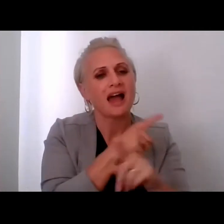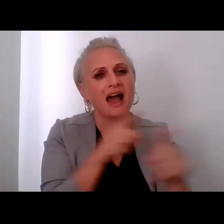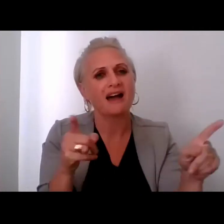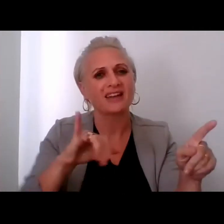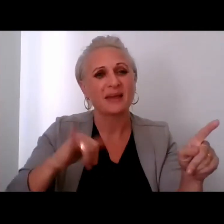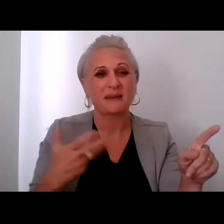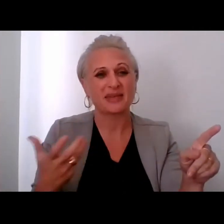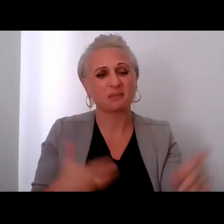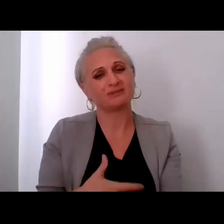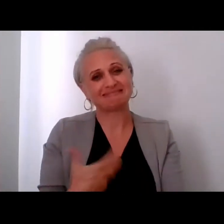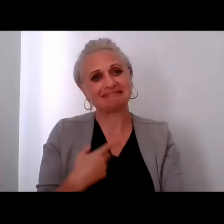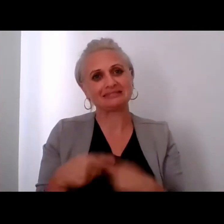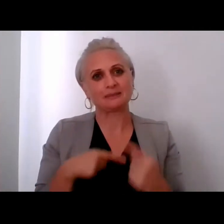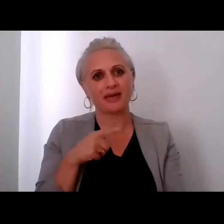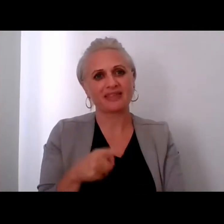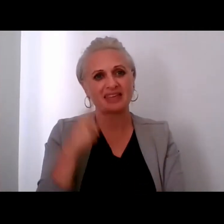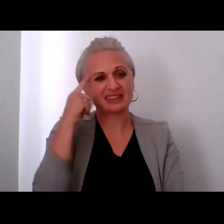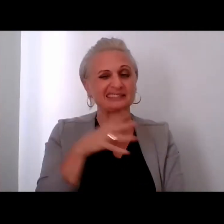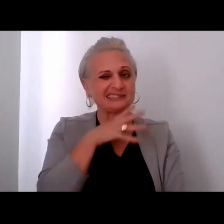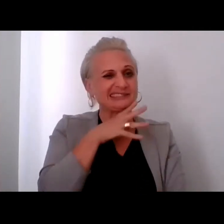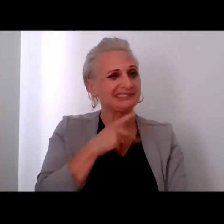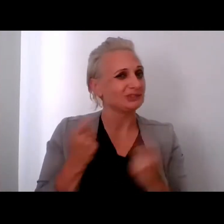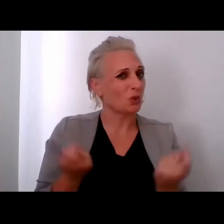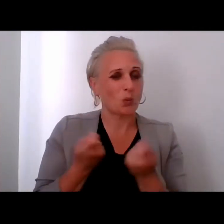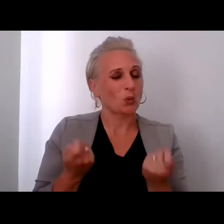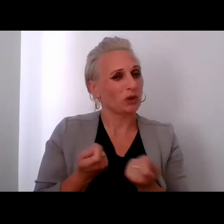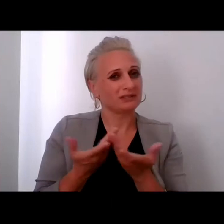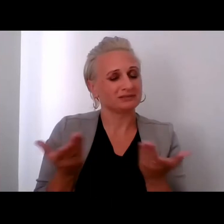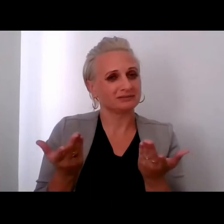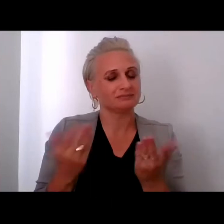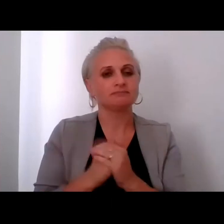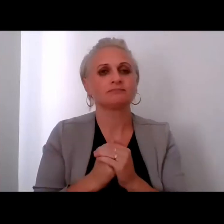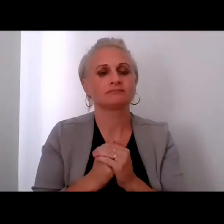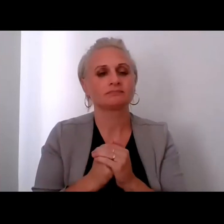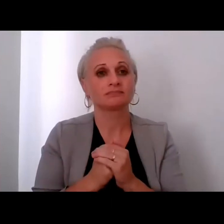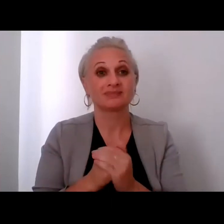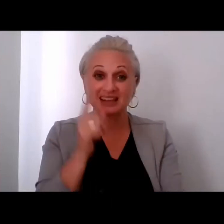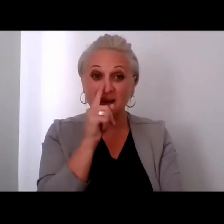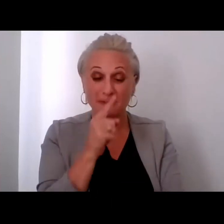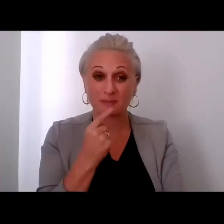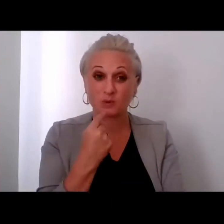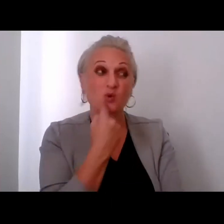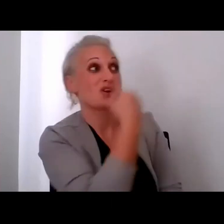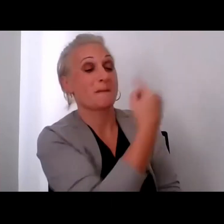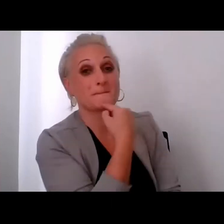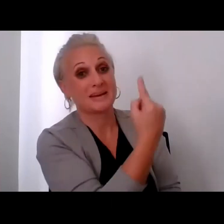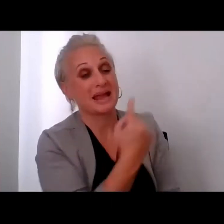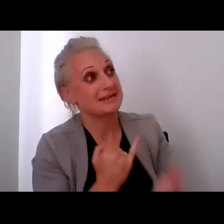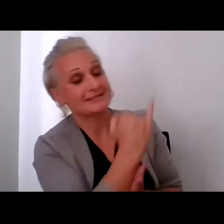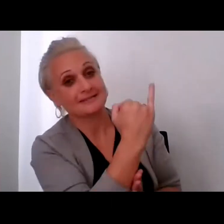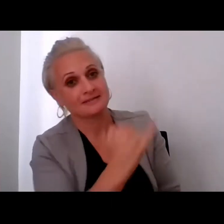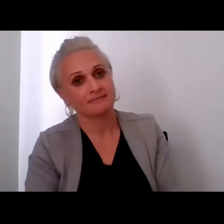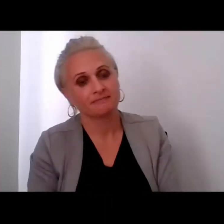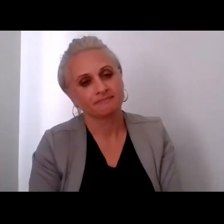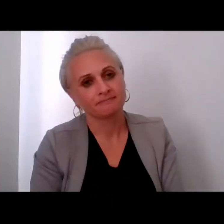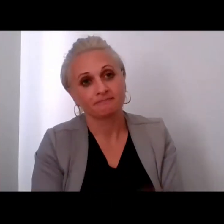your side as an arts organisation? Have people been complaining? Does your